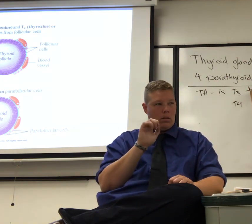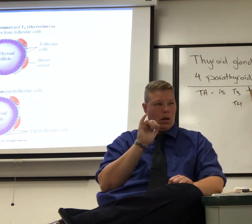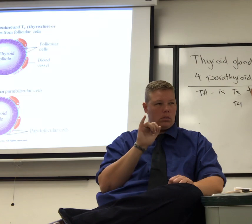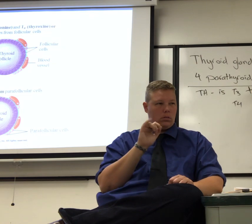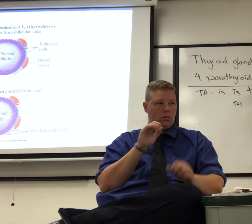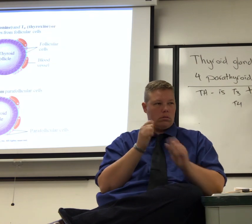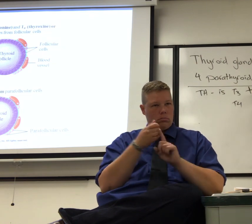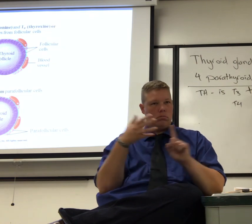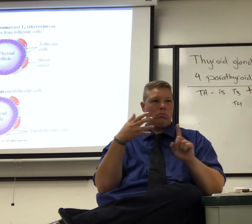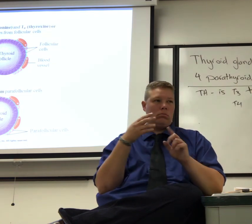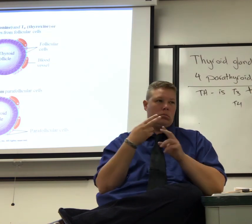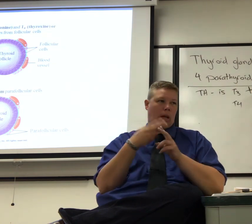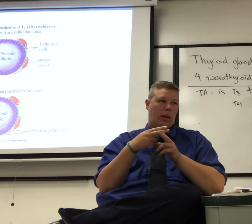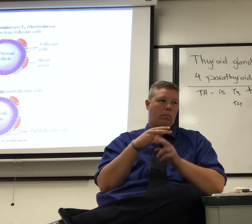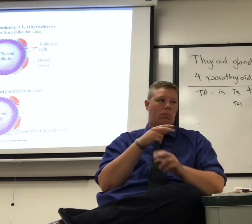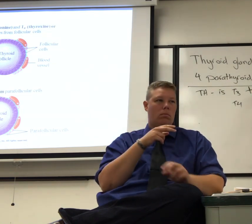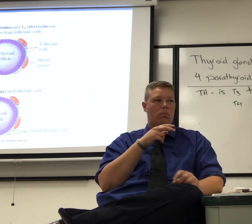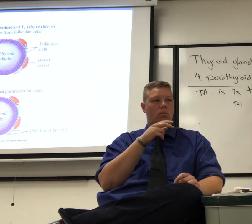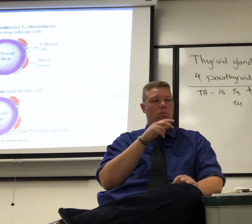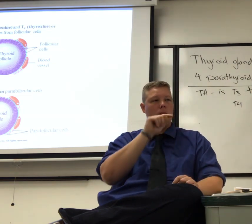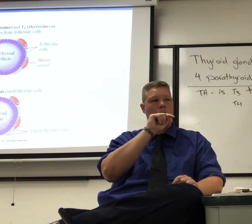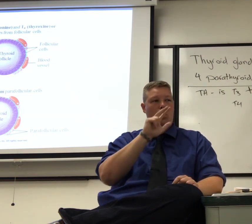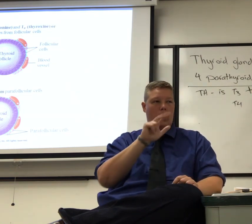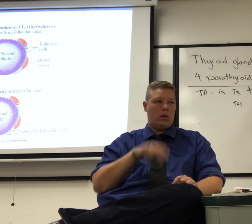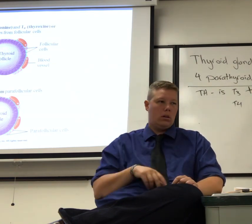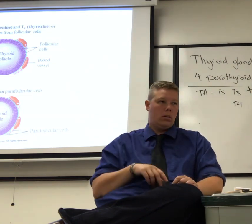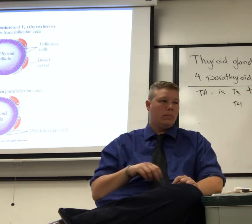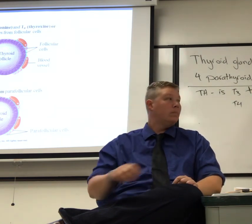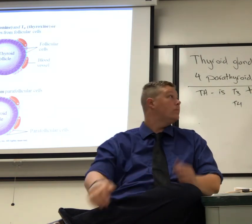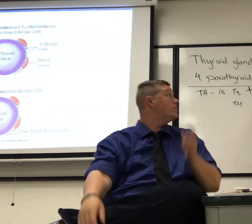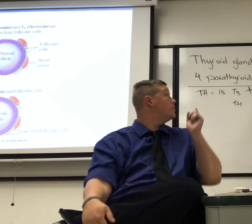T3, triiodothyronine, that's the full name for T3.